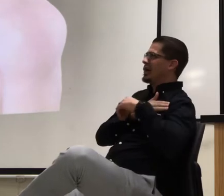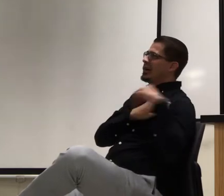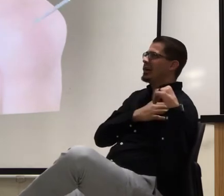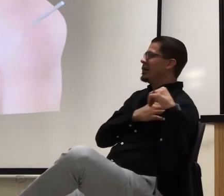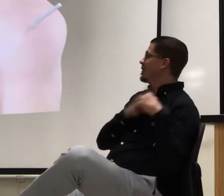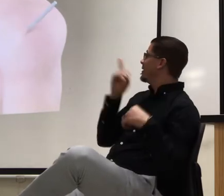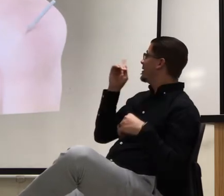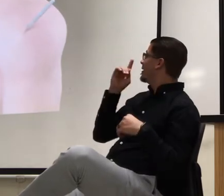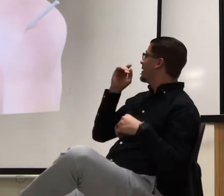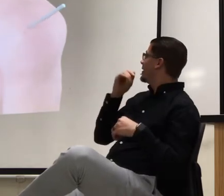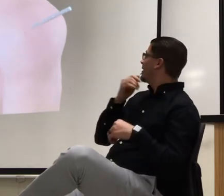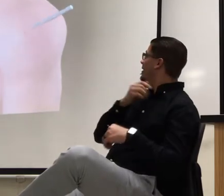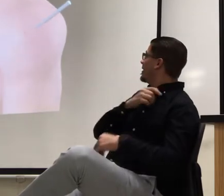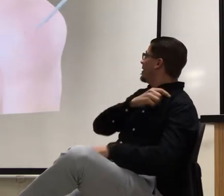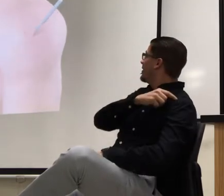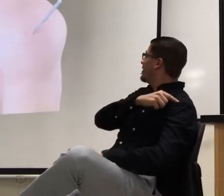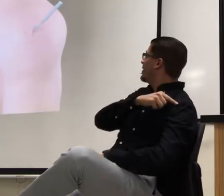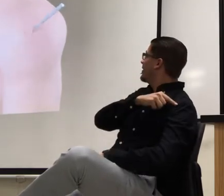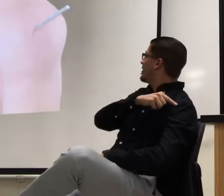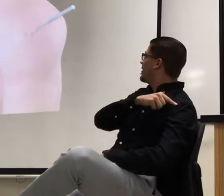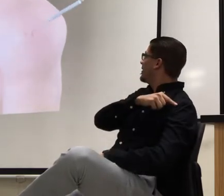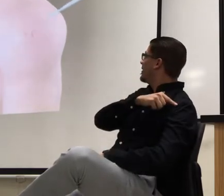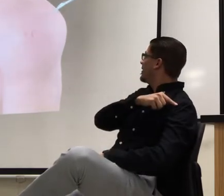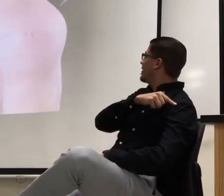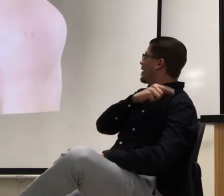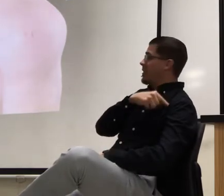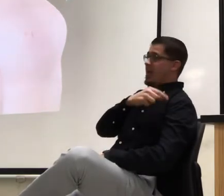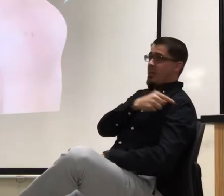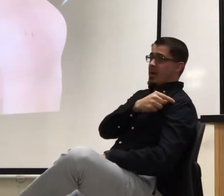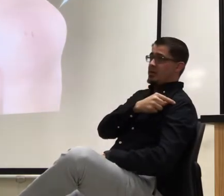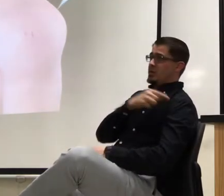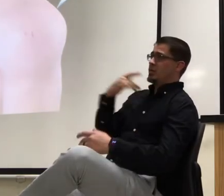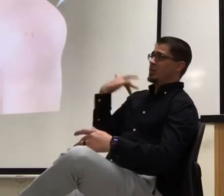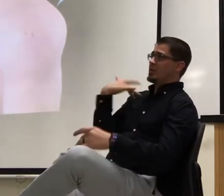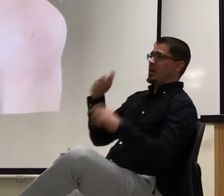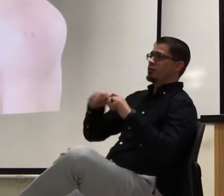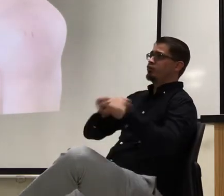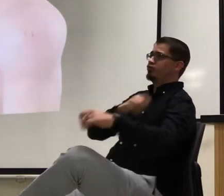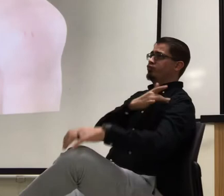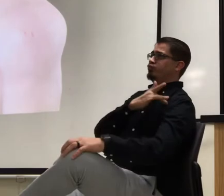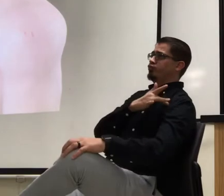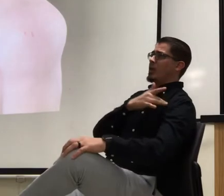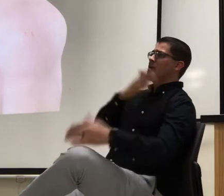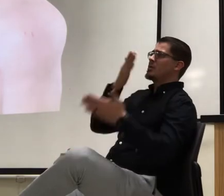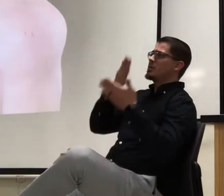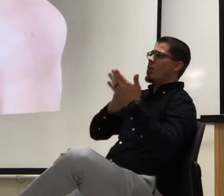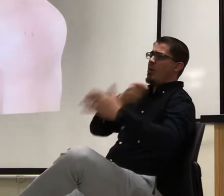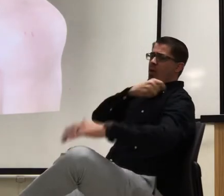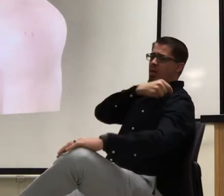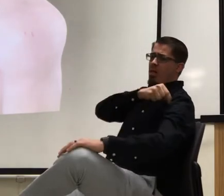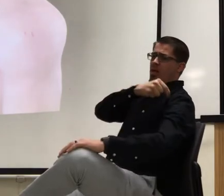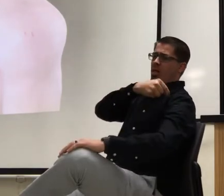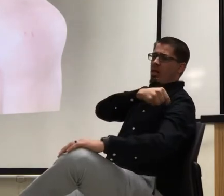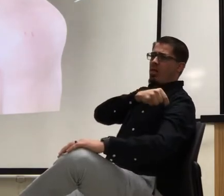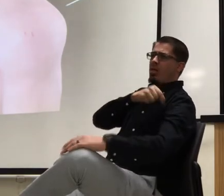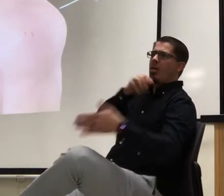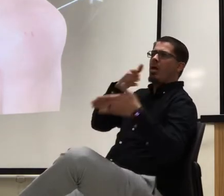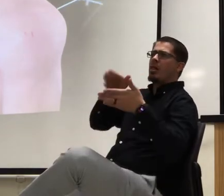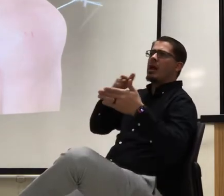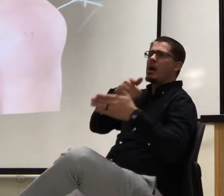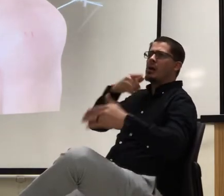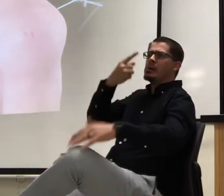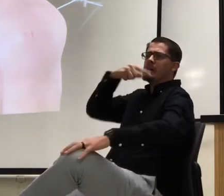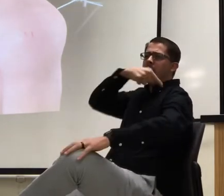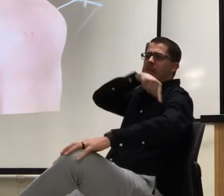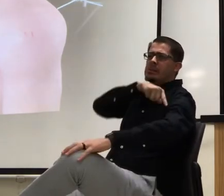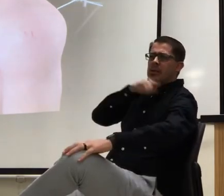The commonly torn rotator cuff muscle is the supraspinatus muscle. Oh, there it is. Small incisions are made to allow arthroscopic investigation